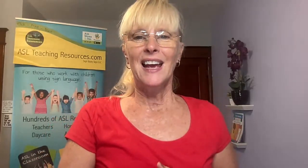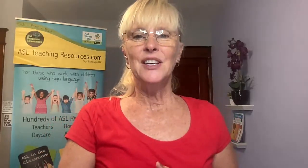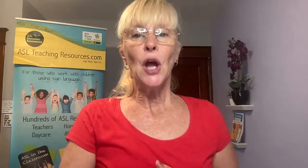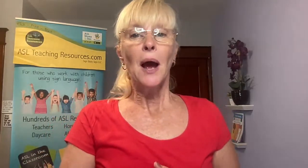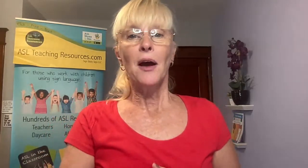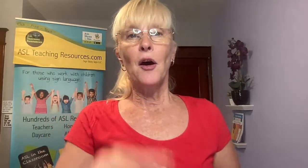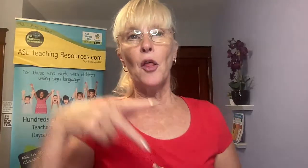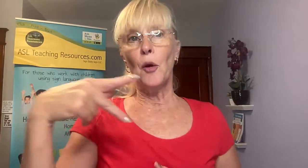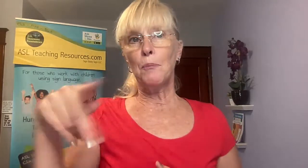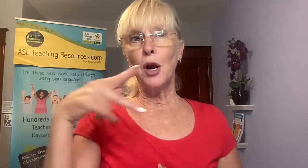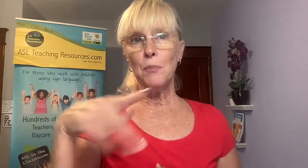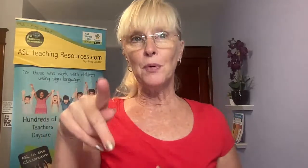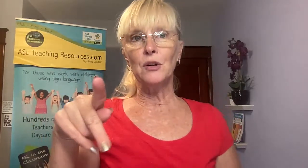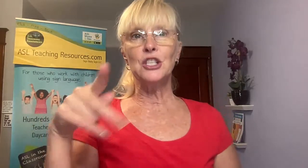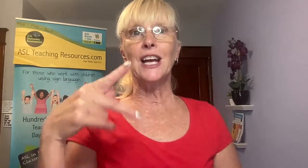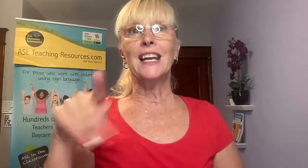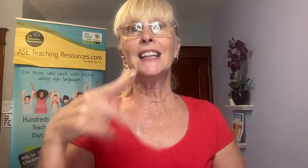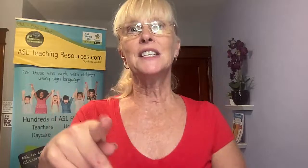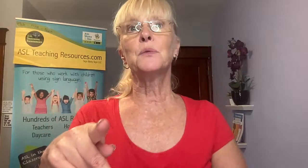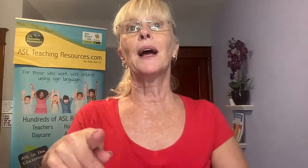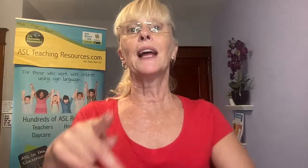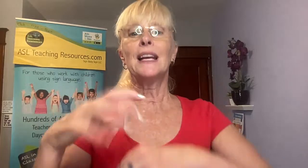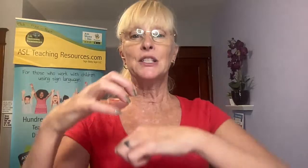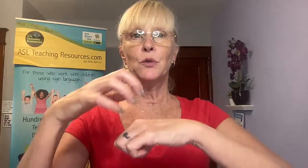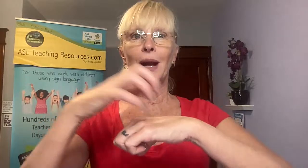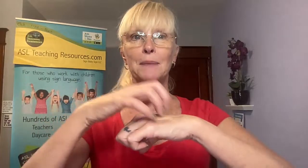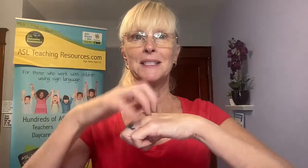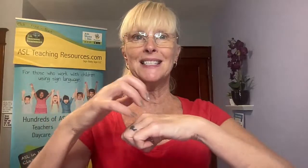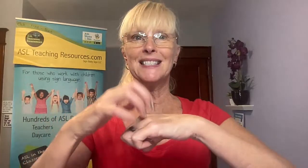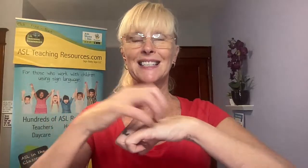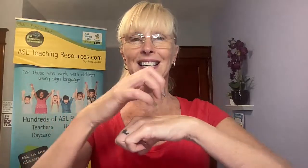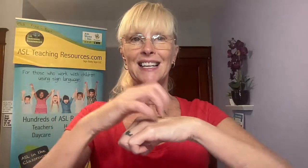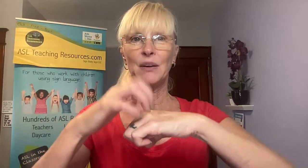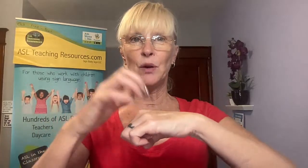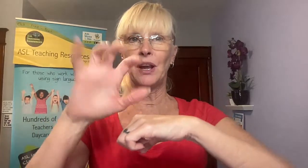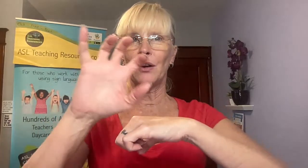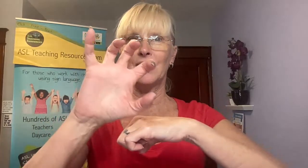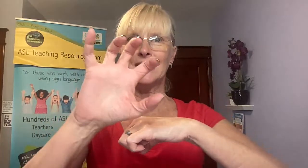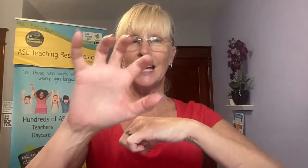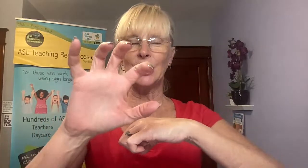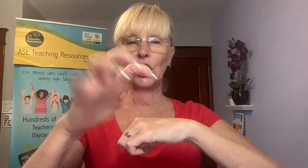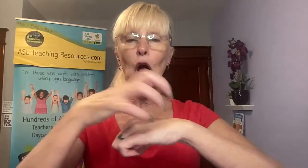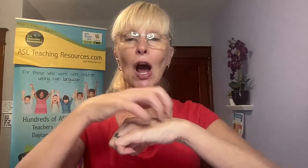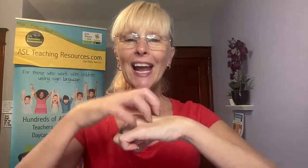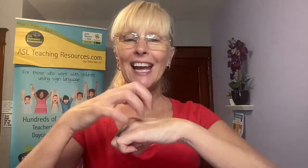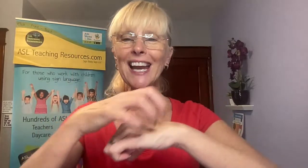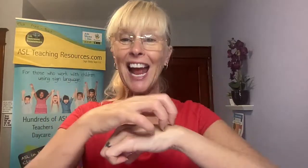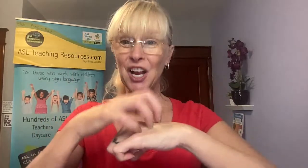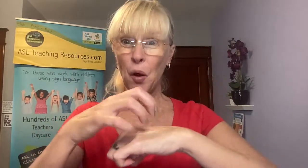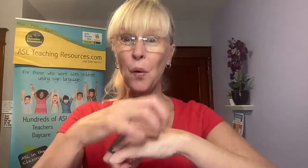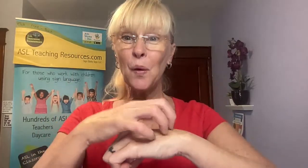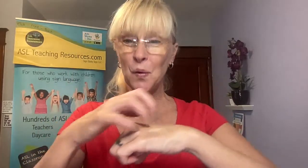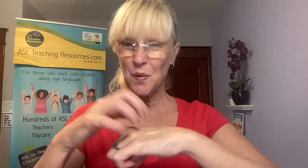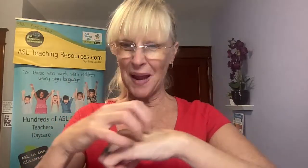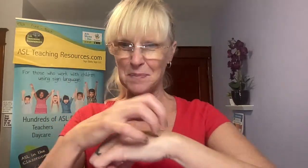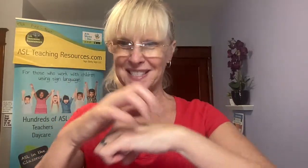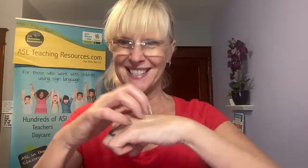And the purple shaking this way is grapes. We are going to take the claw hand and go